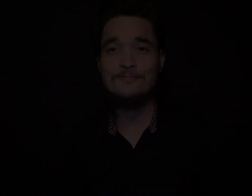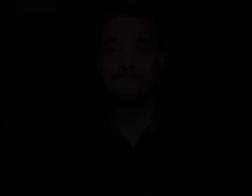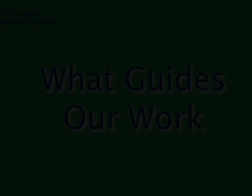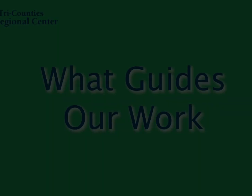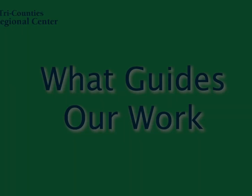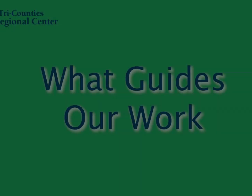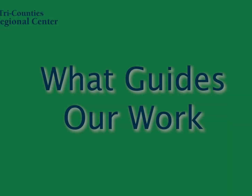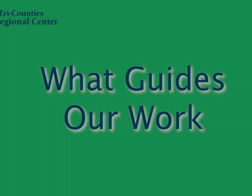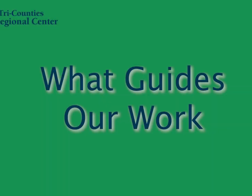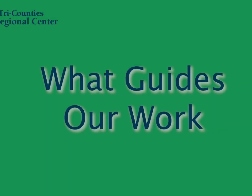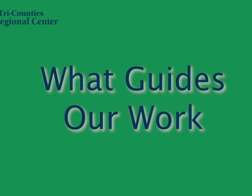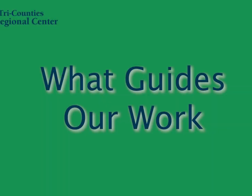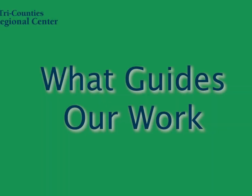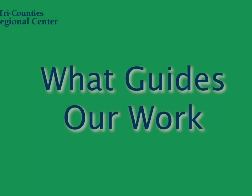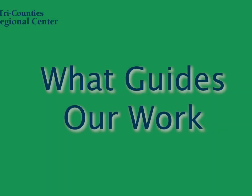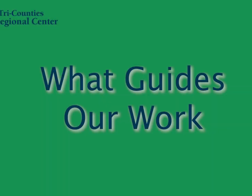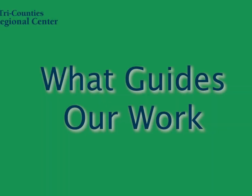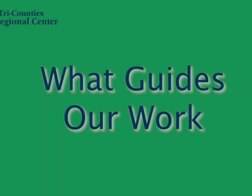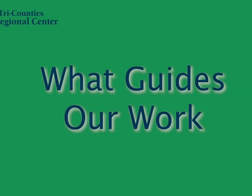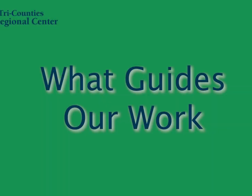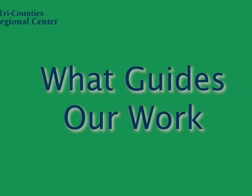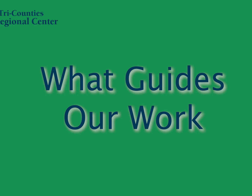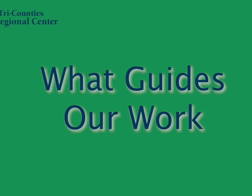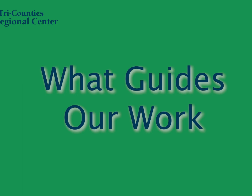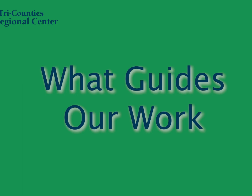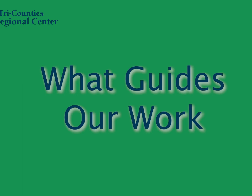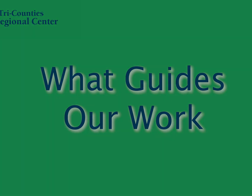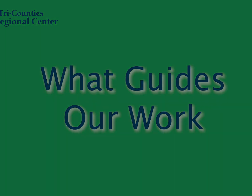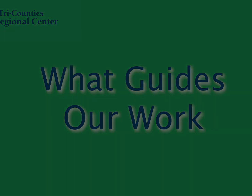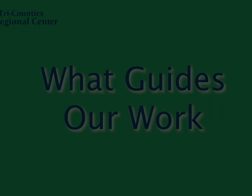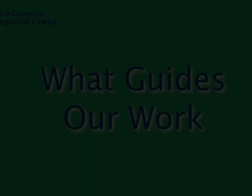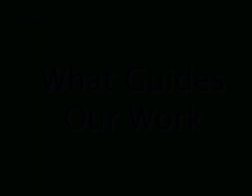What guides our work?